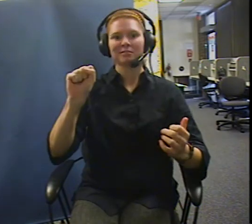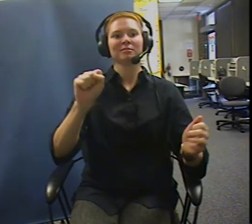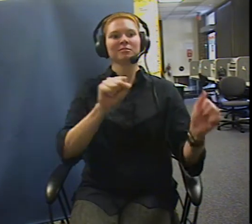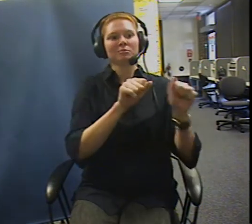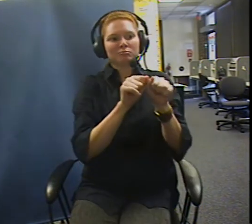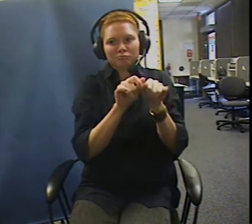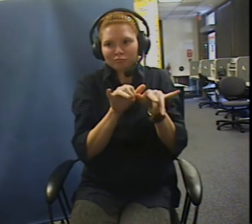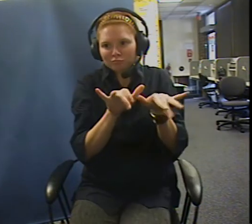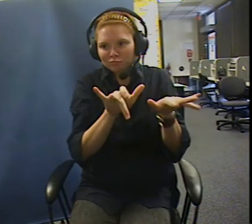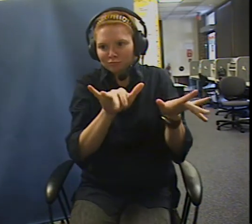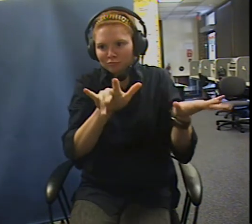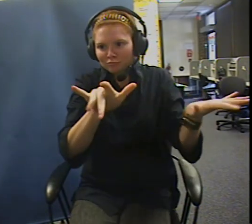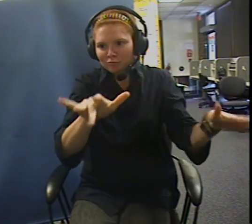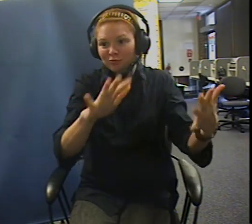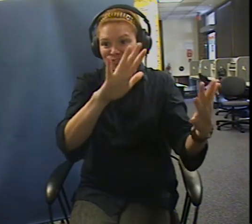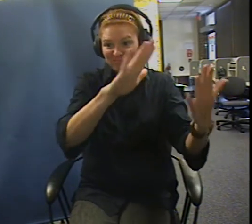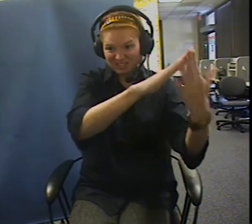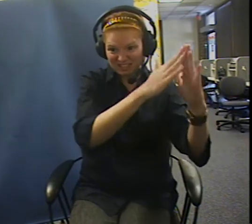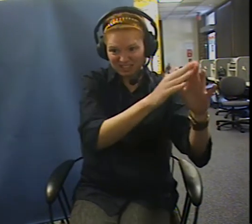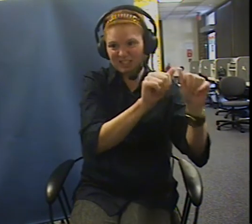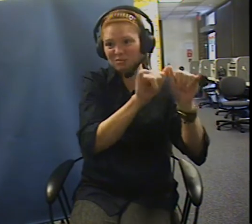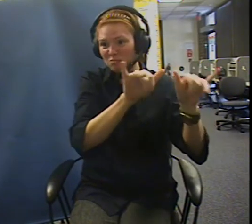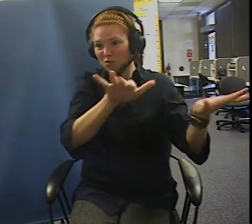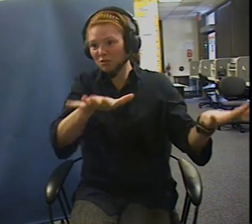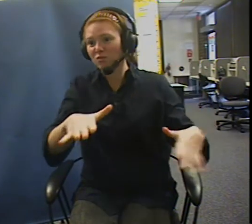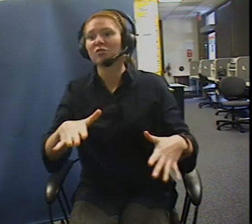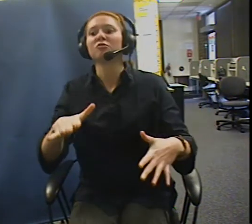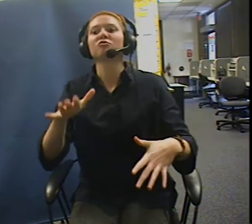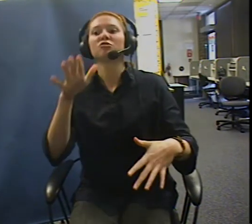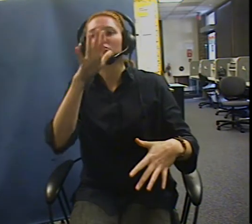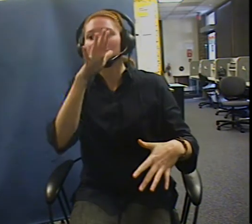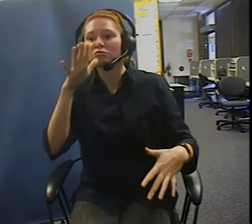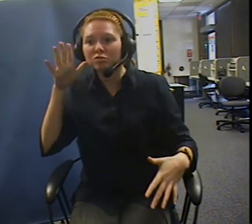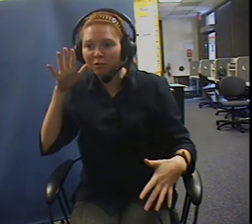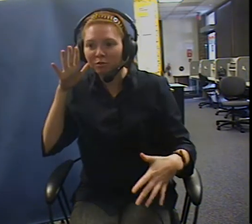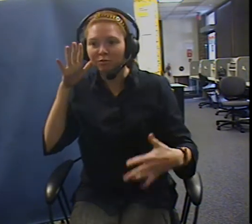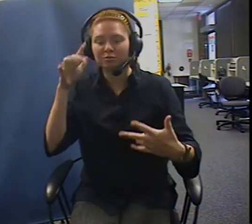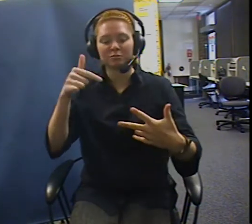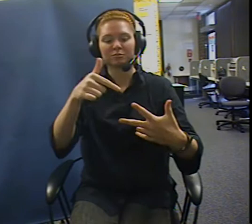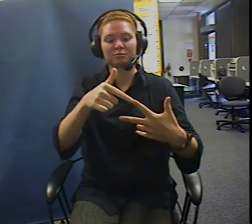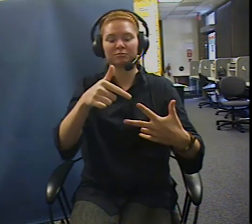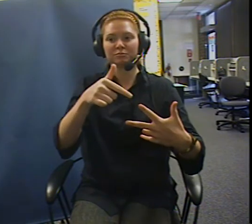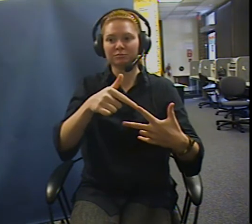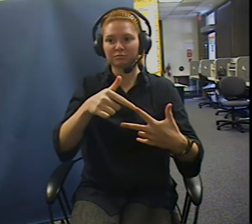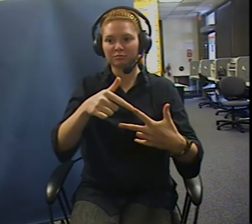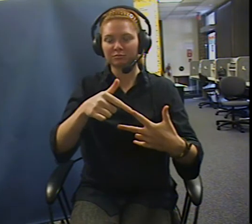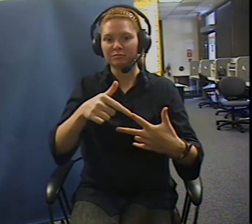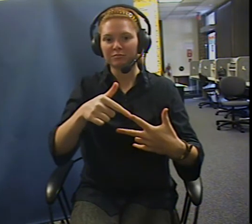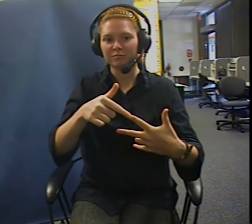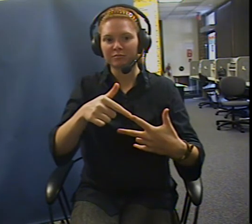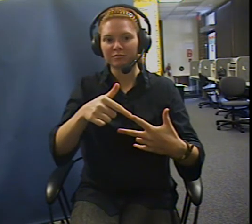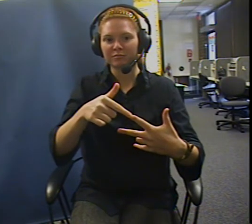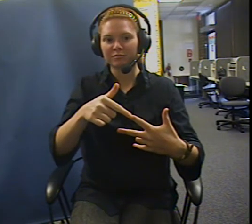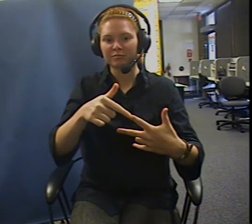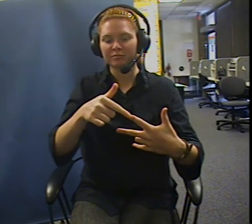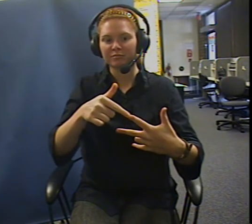suburbs. The second trend is the decentralization or out-movement of manufacturing employment to the